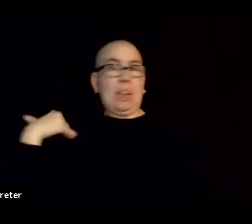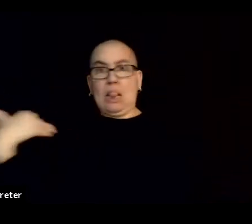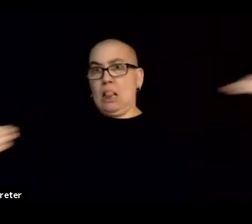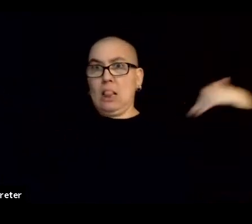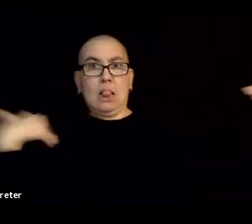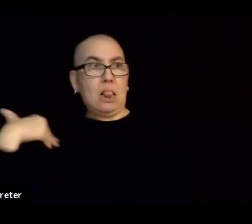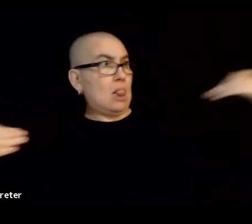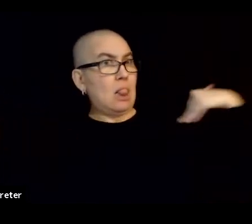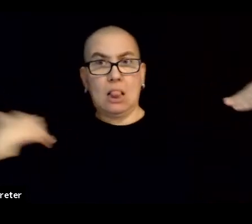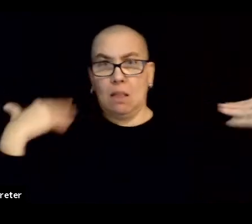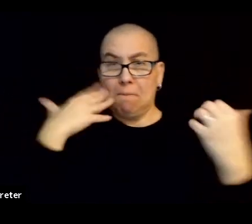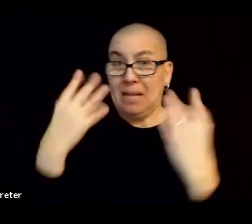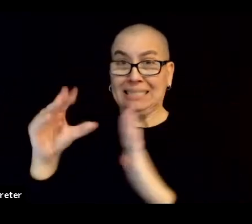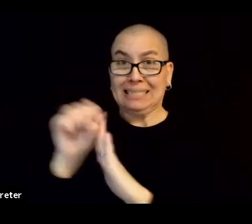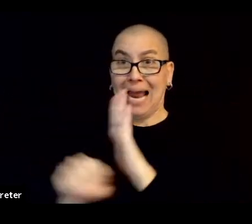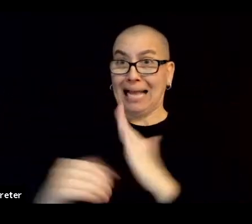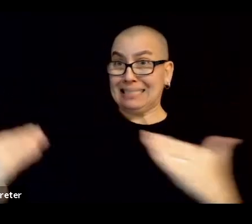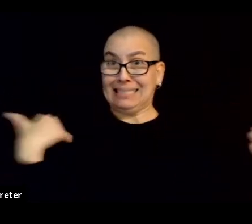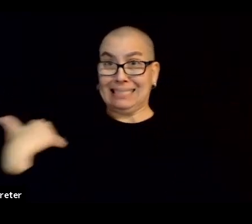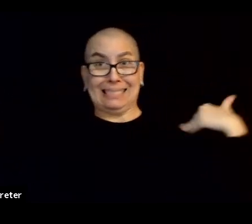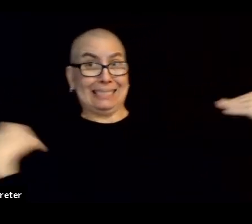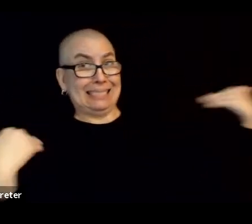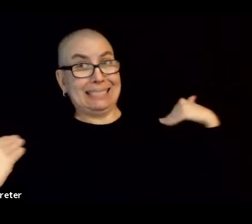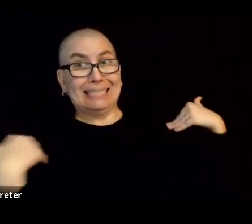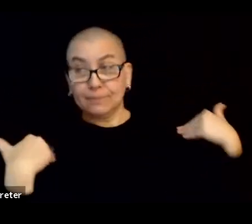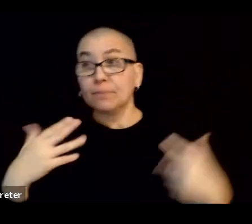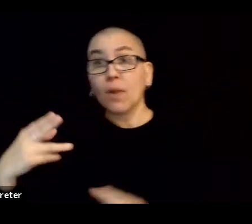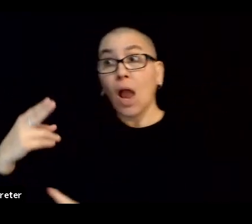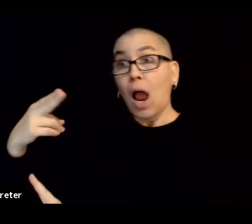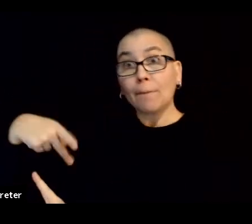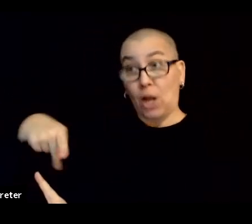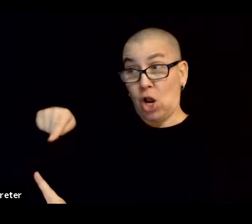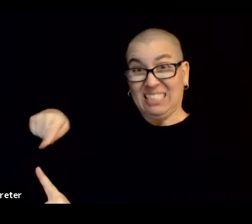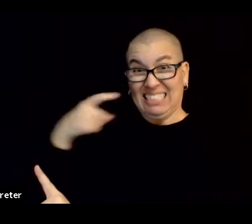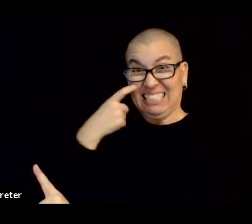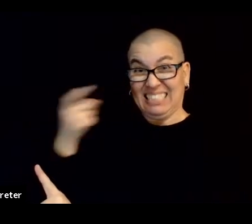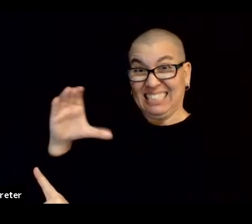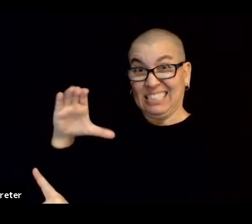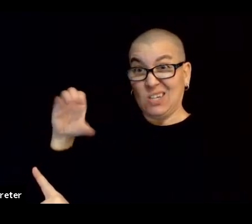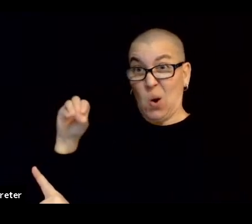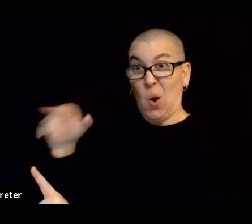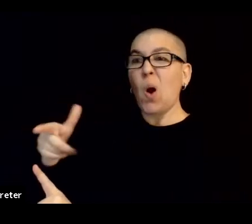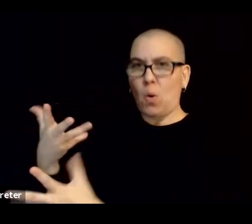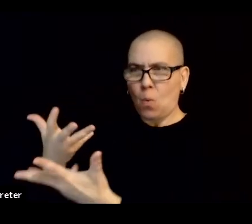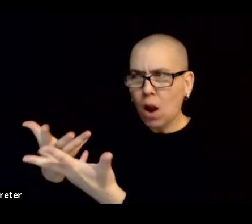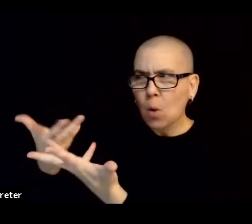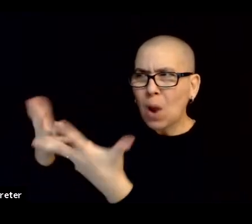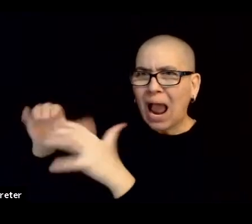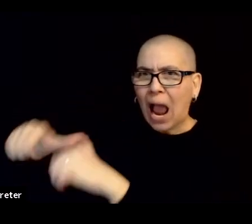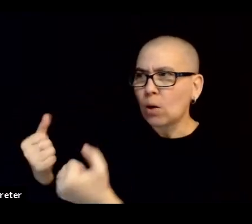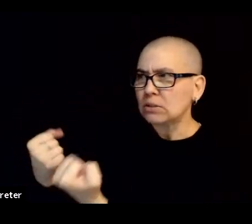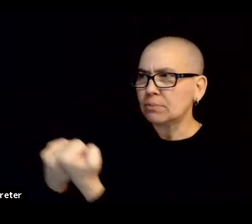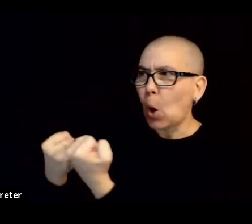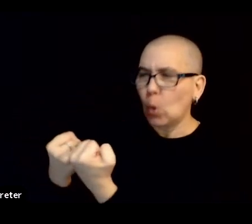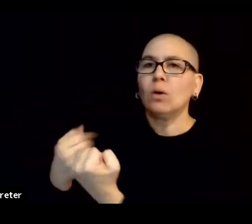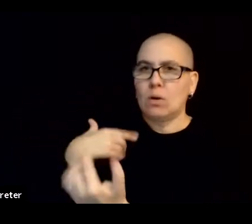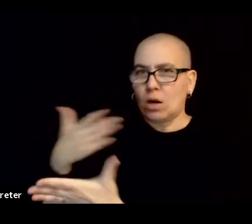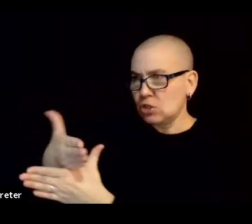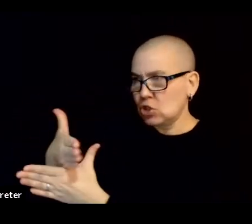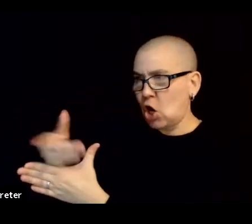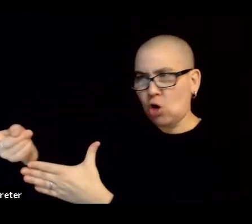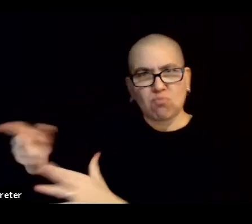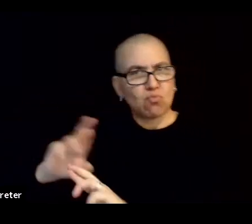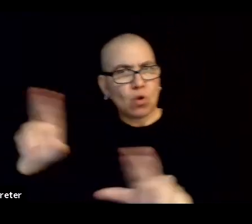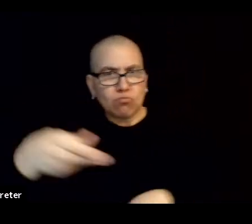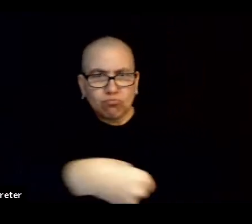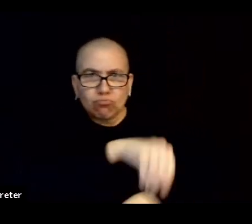what Andrea said, she knows how to do this, just give her the vaccines. And she and others like that will do it. Give it to the federally recognized health clinics. Give it to